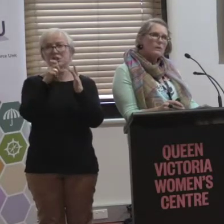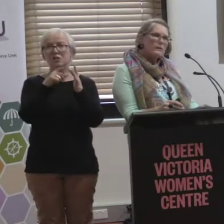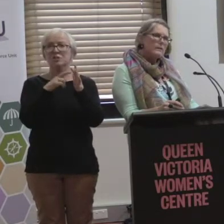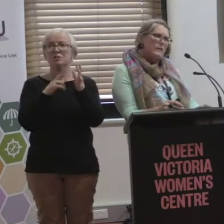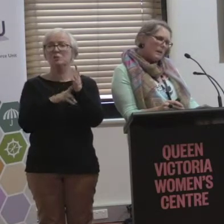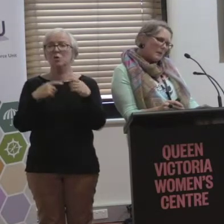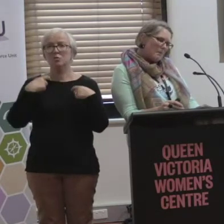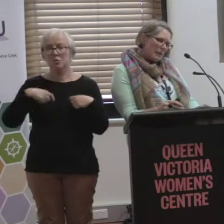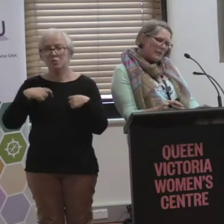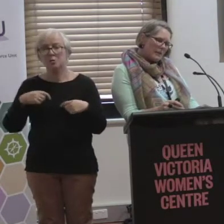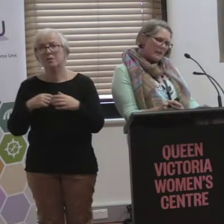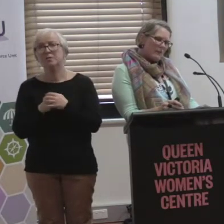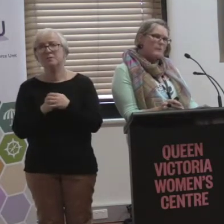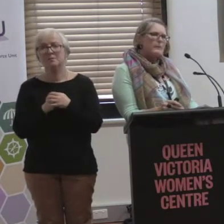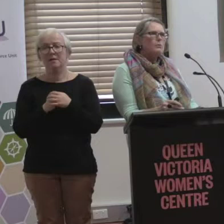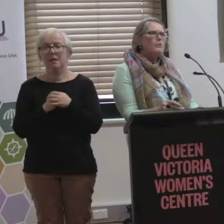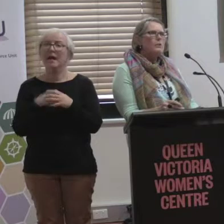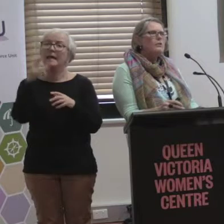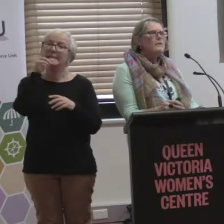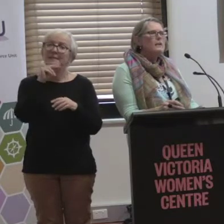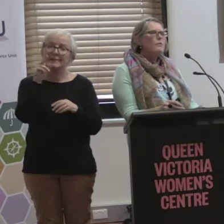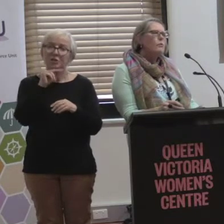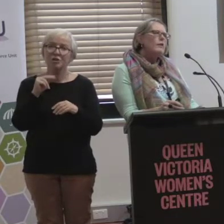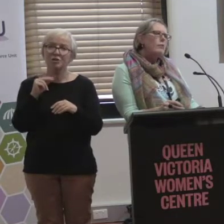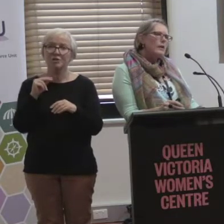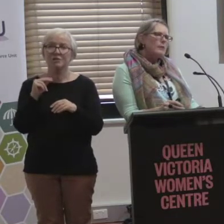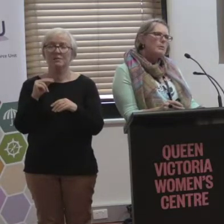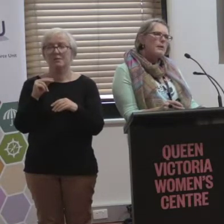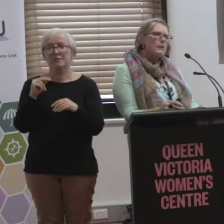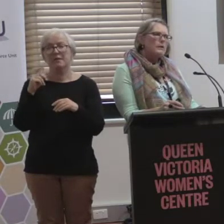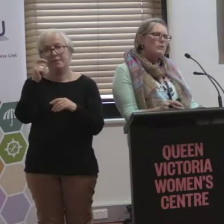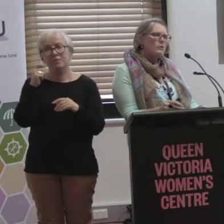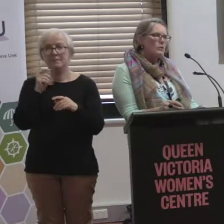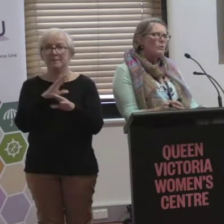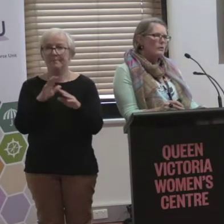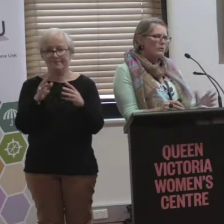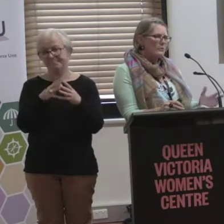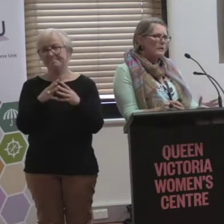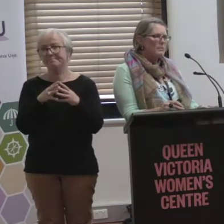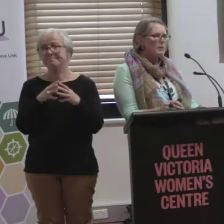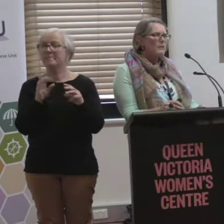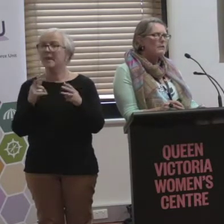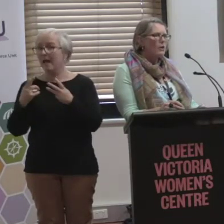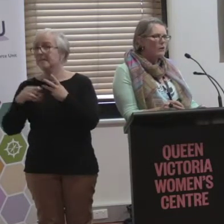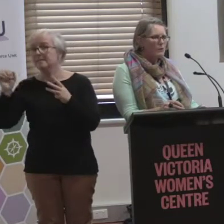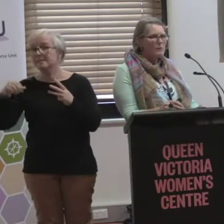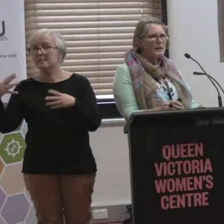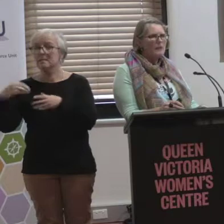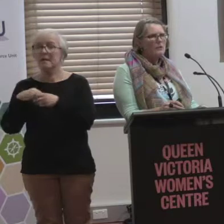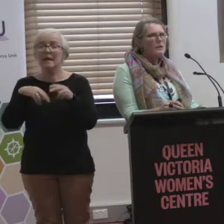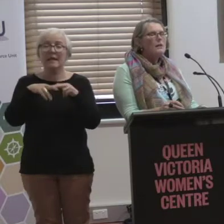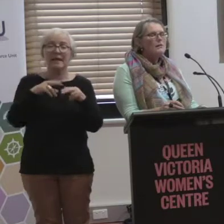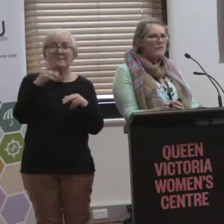social workers. But in regards to a speech pathologist, if what they're proposing to do or the treatment they're proposing to offer